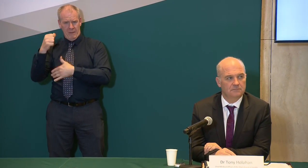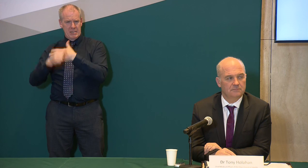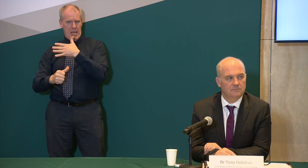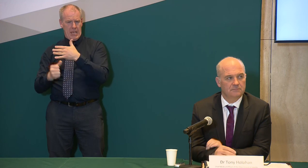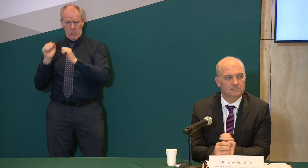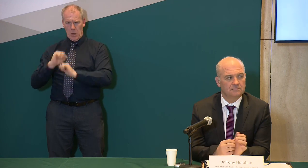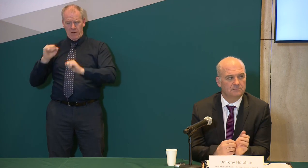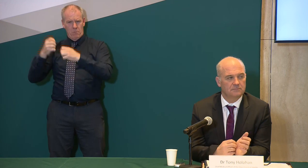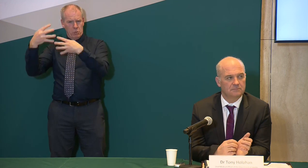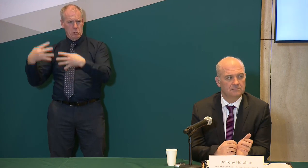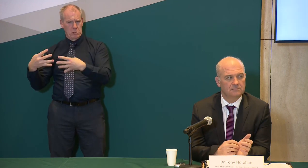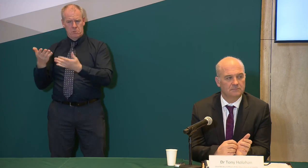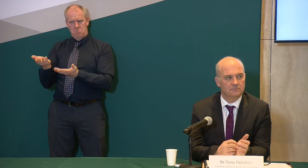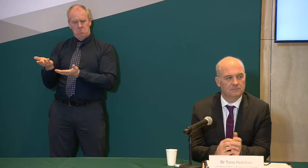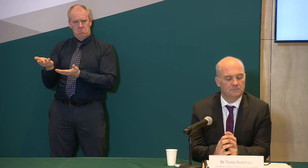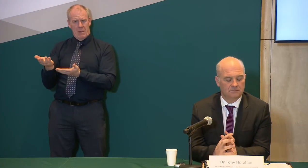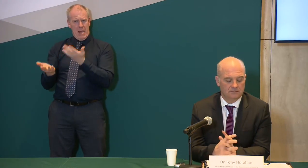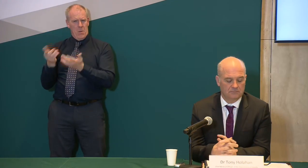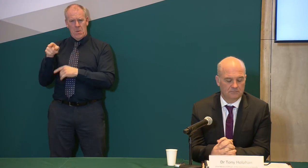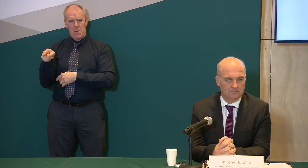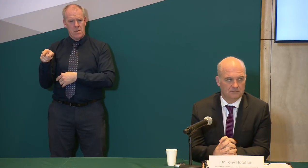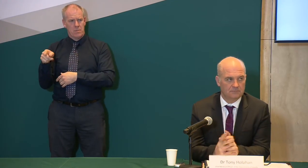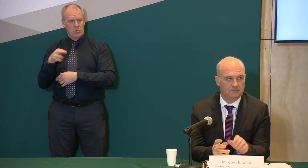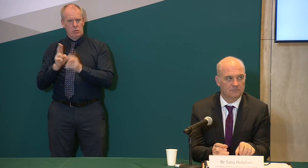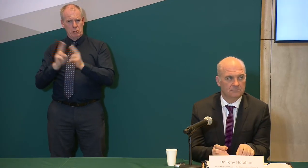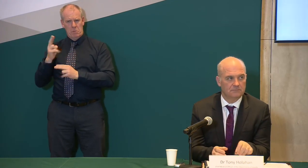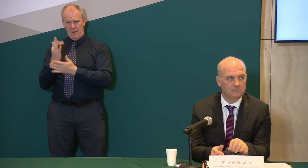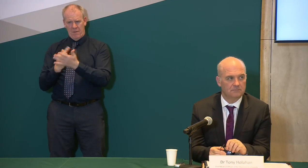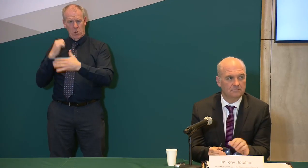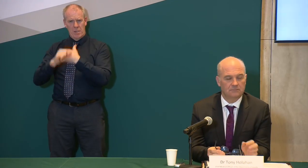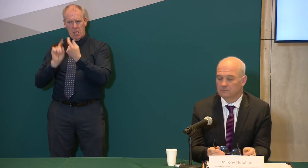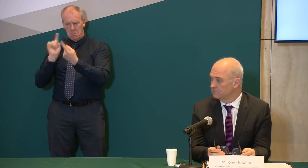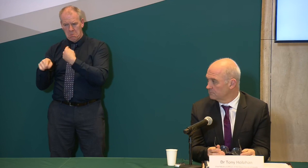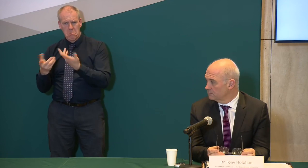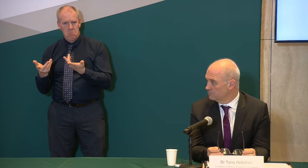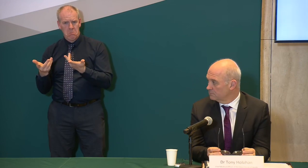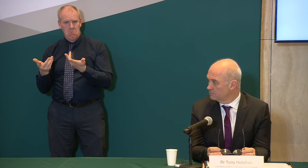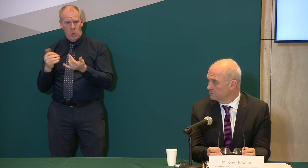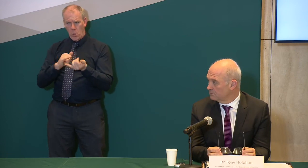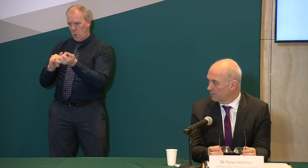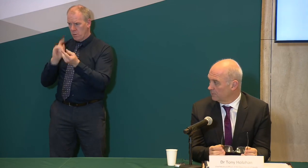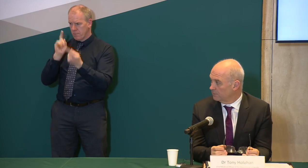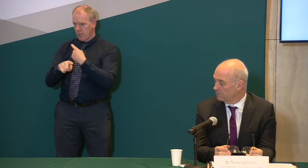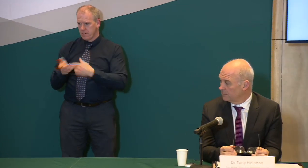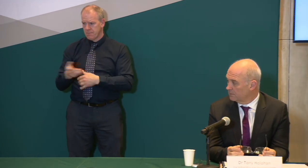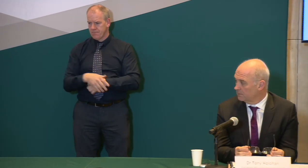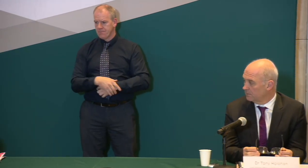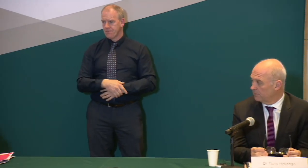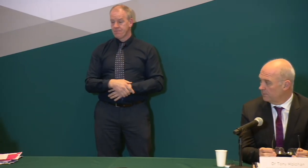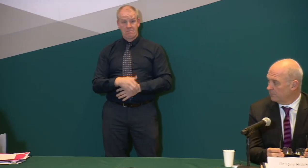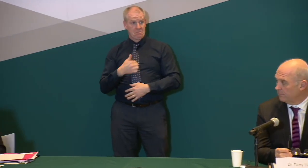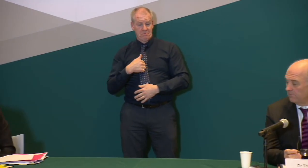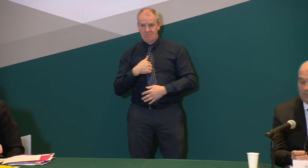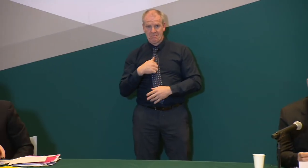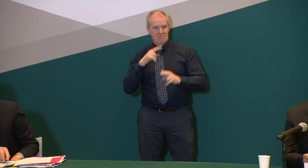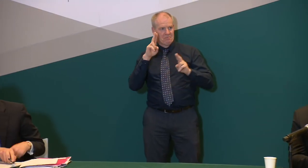12 days for a test result when it really should only be a few days for a turnaround? I wonder who can answer that. Yeah. I can't